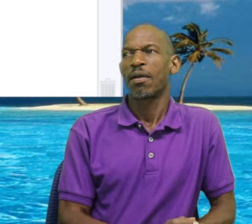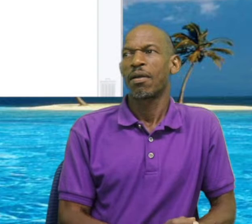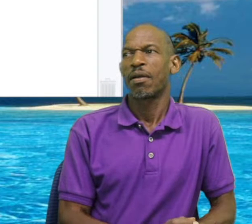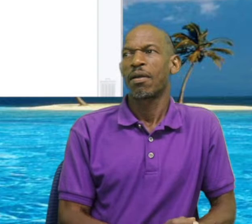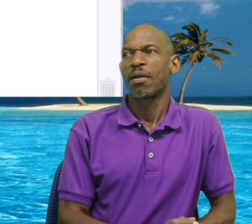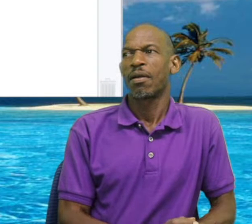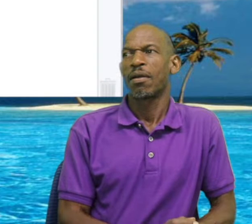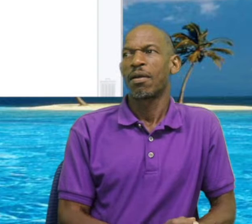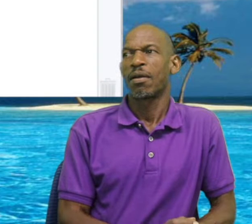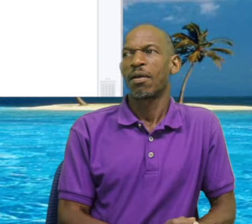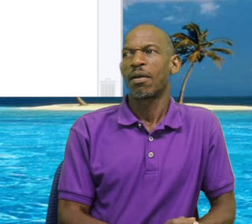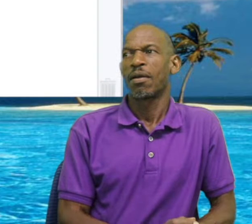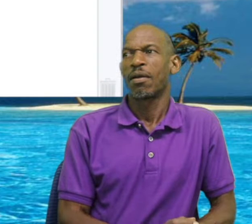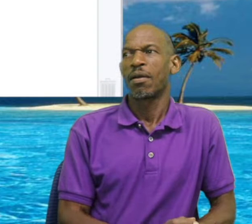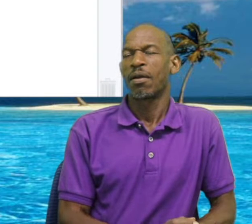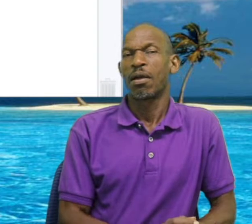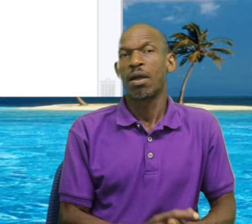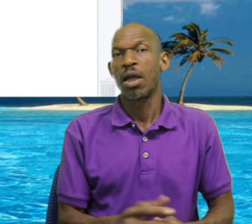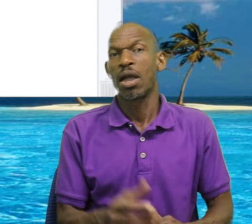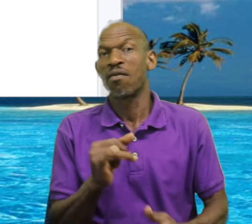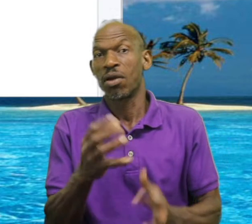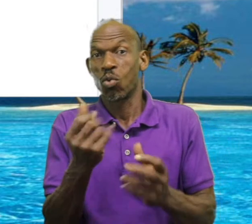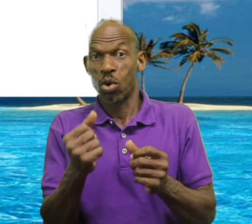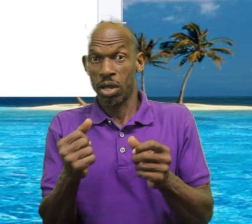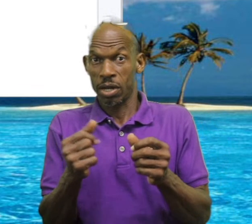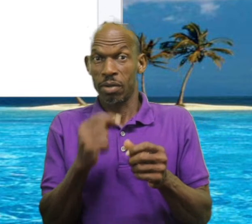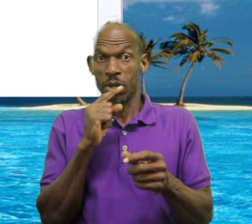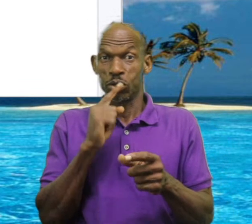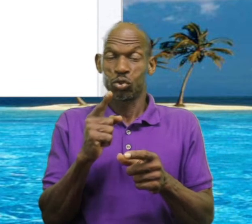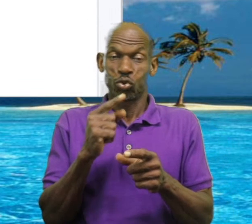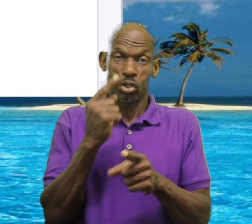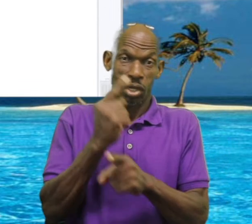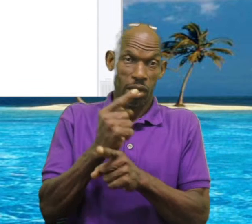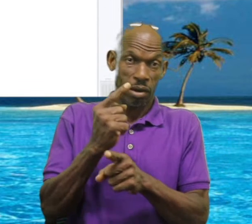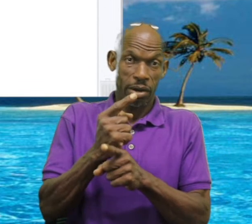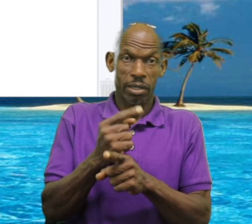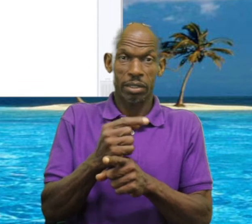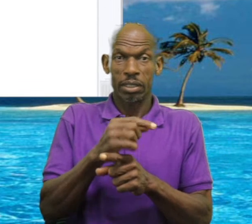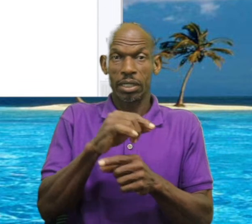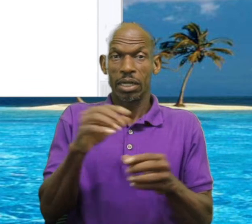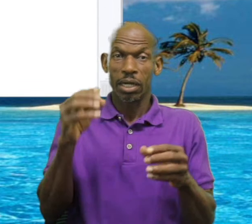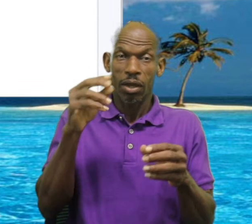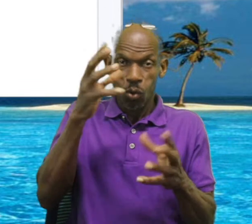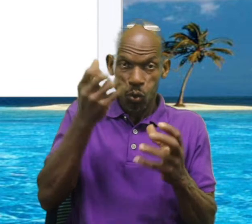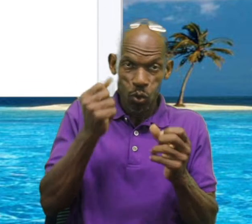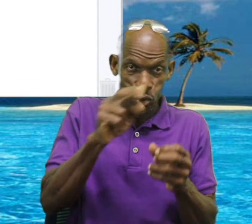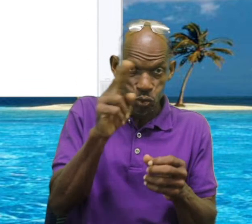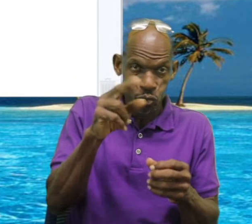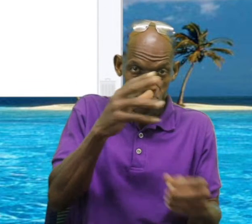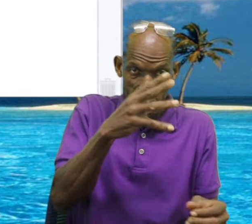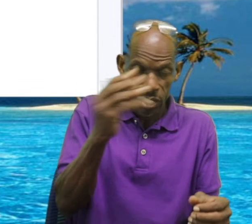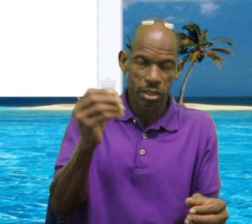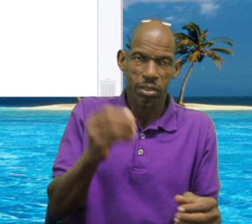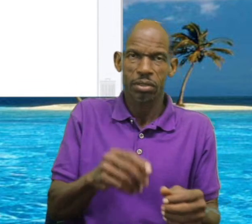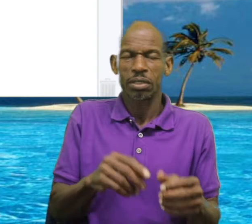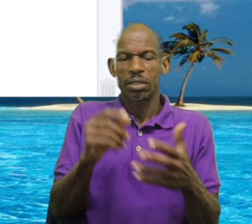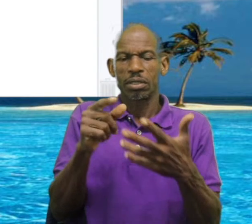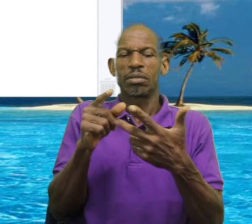and I have to write another person. I have to write another person